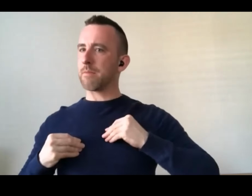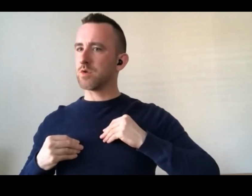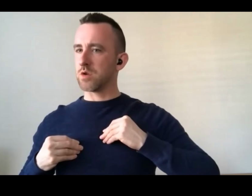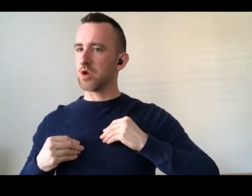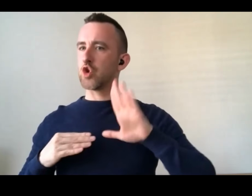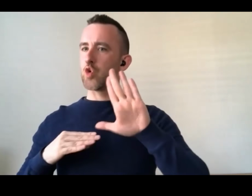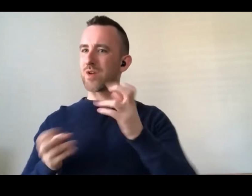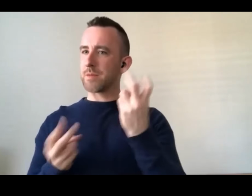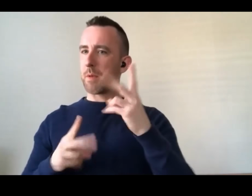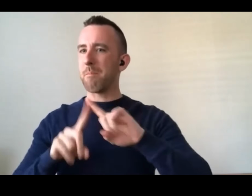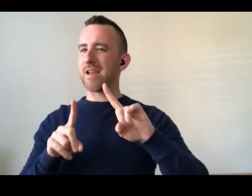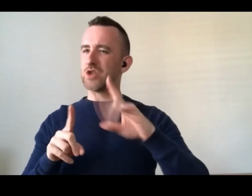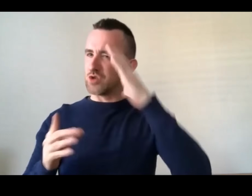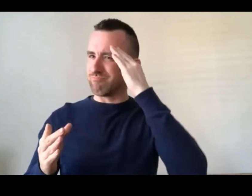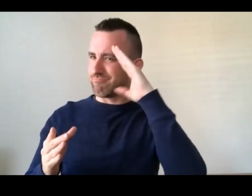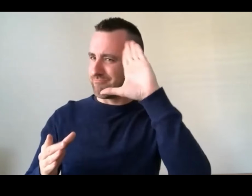that. All